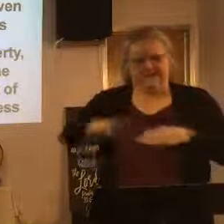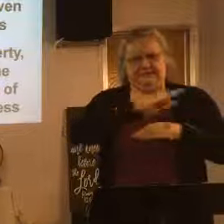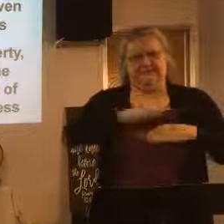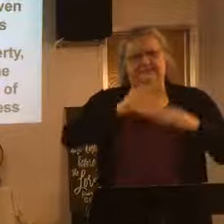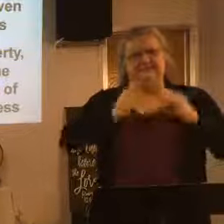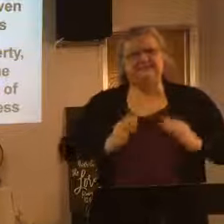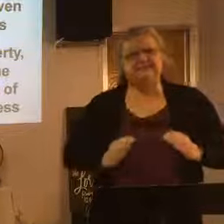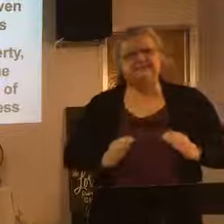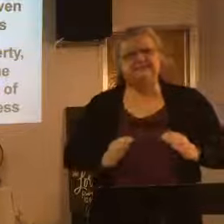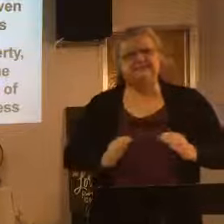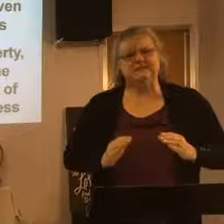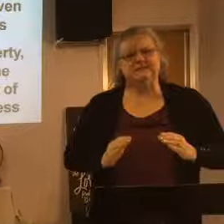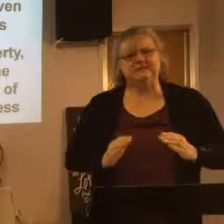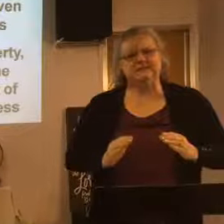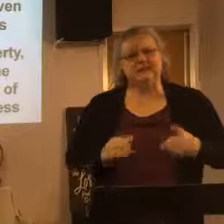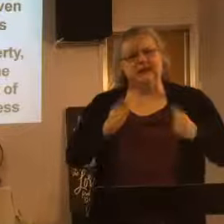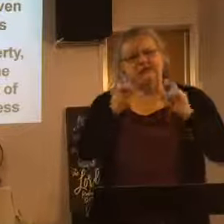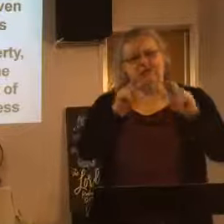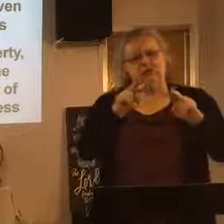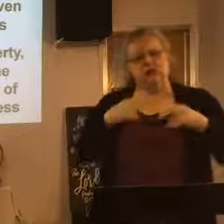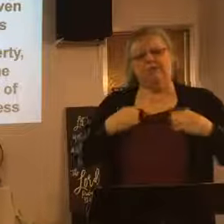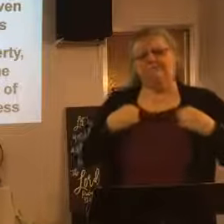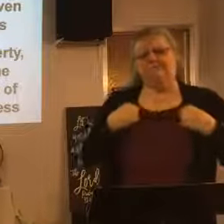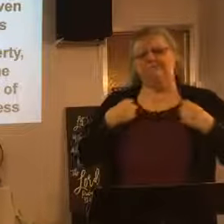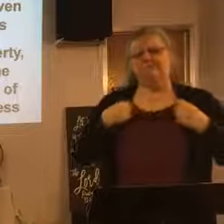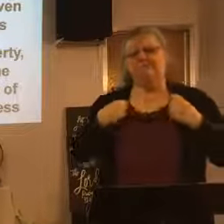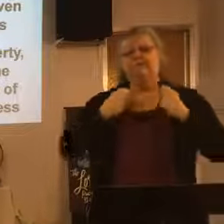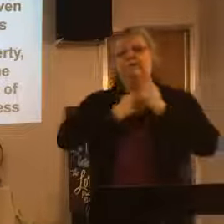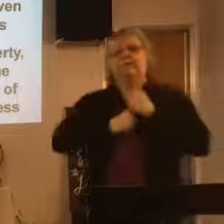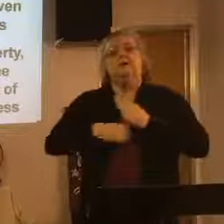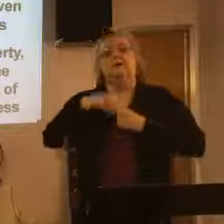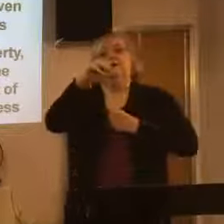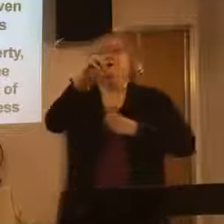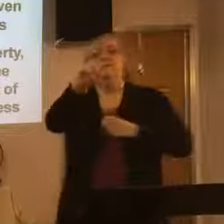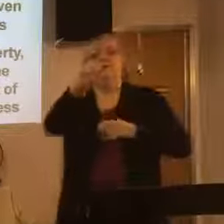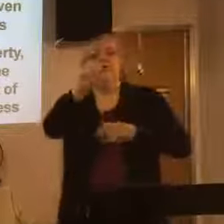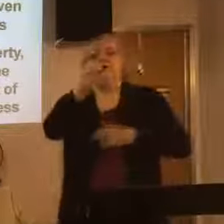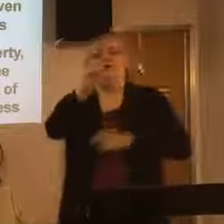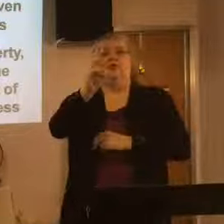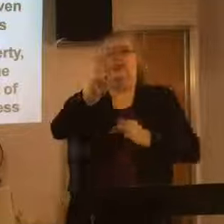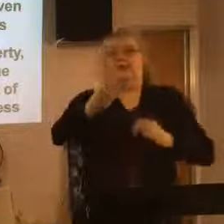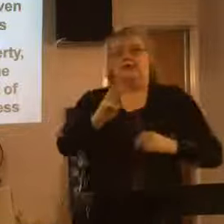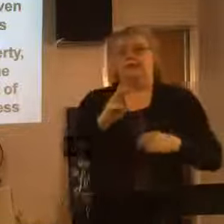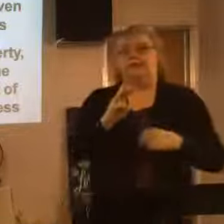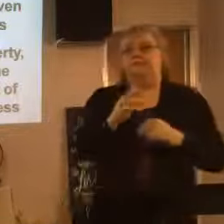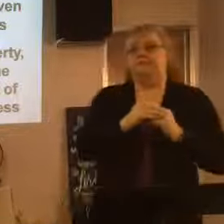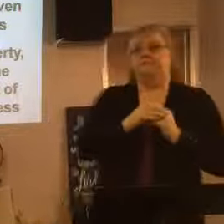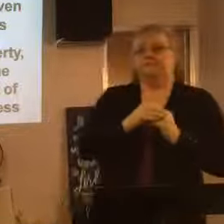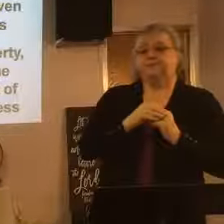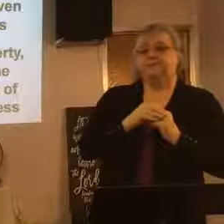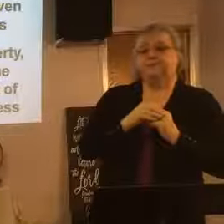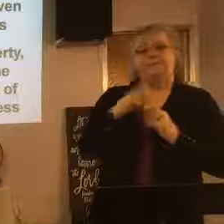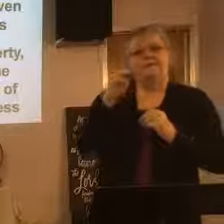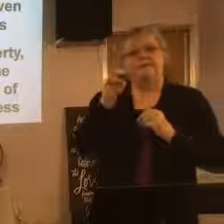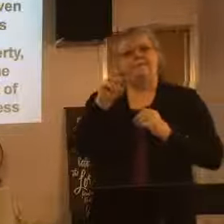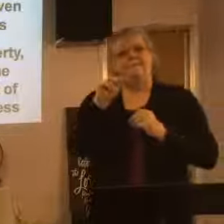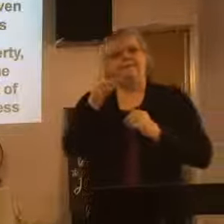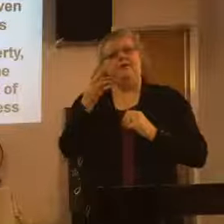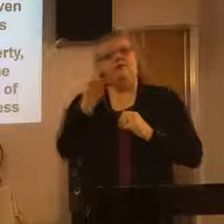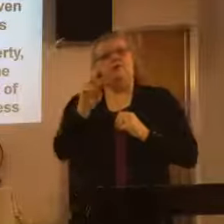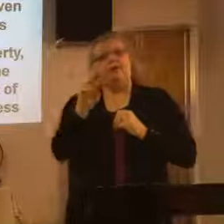citizens? Well, let's look at the Gospel of Matthew, and I want to cite several places where Matthew